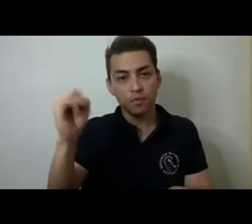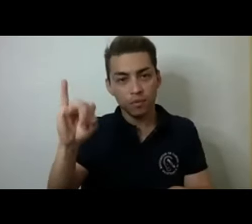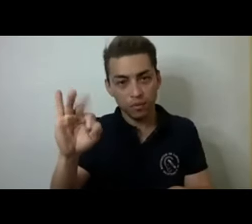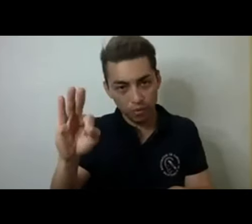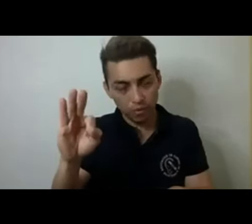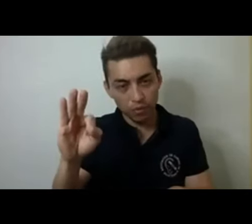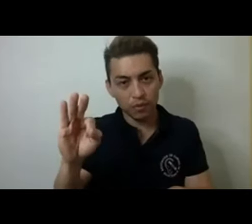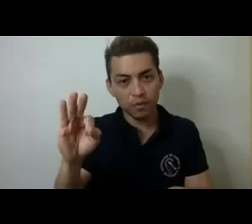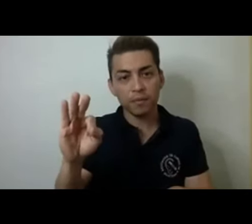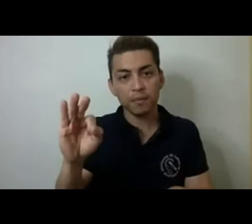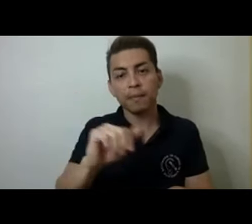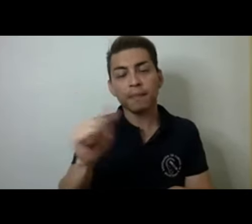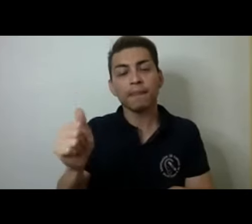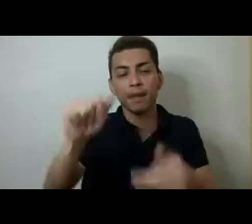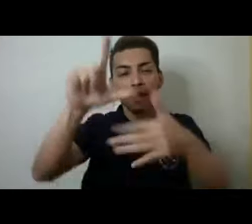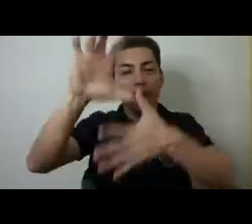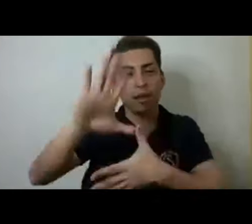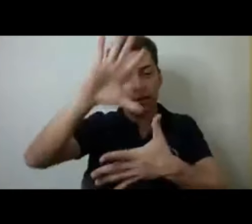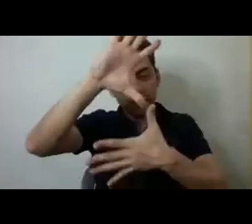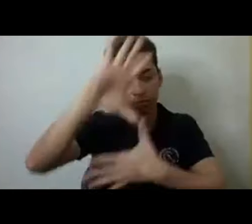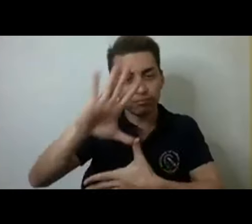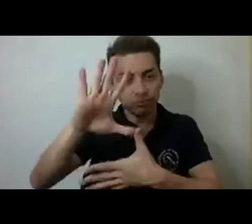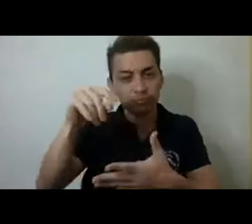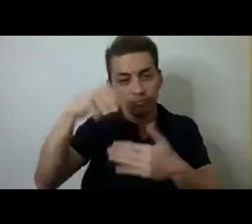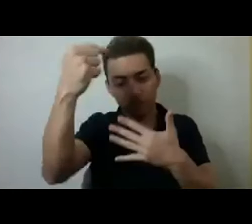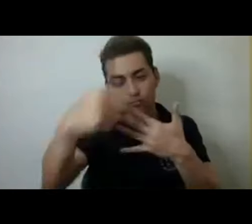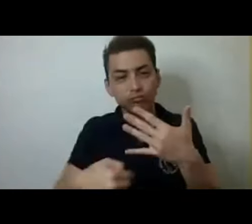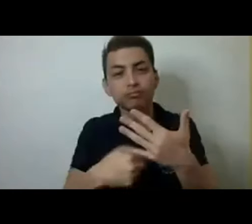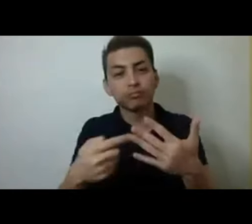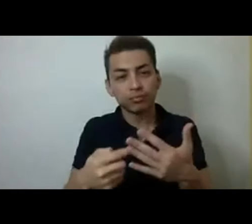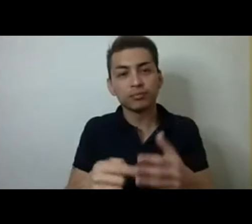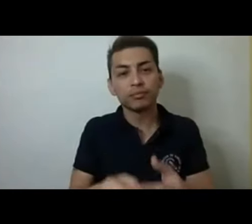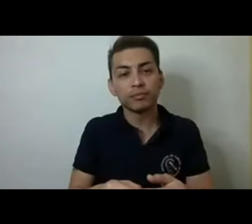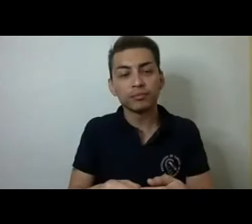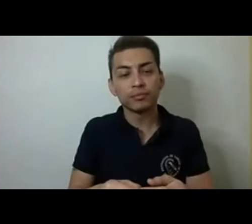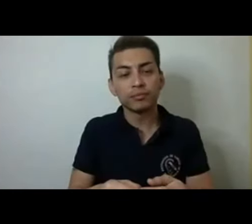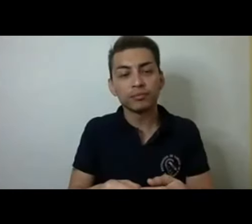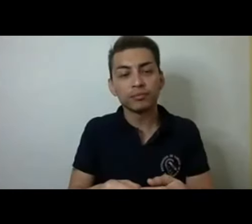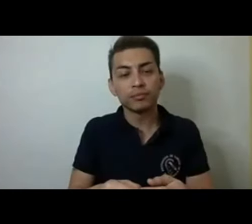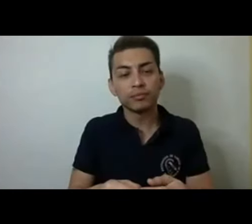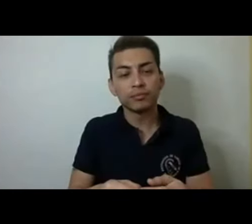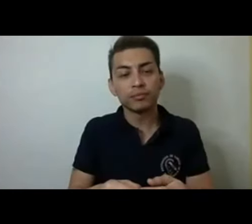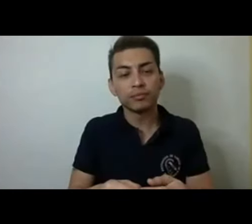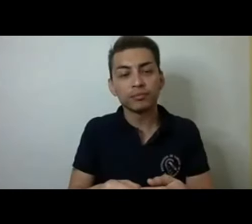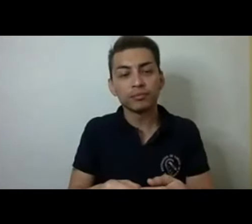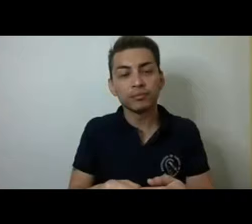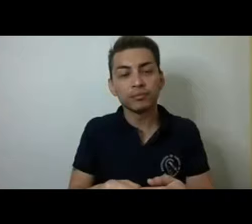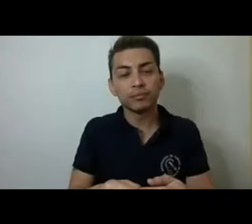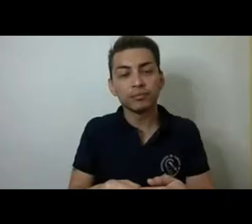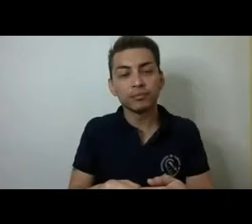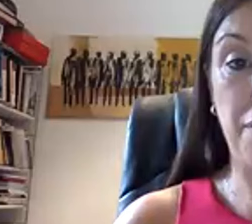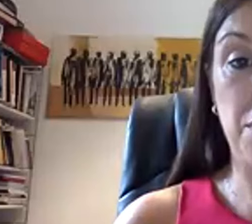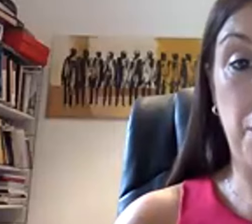for Education in Latin America and the Caribbean, Oreal UNESCO Santiago, Sadia Sánchez Vegas, director of UNESCO